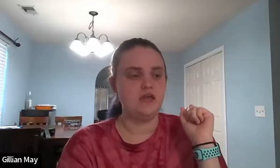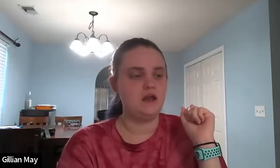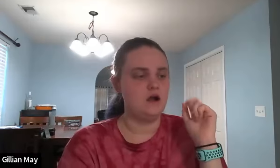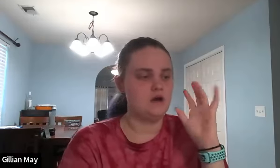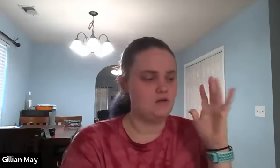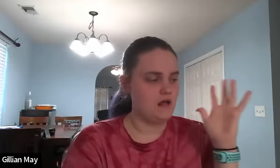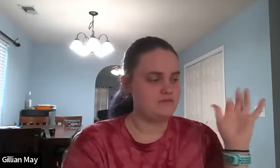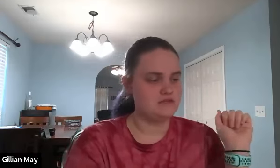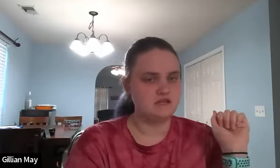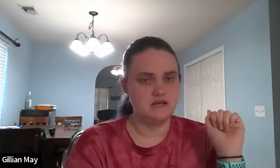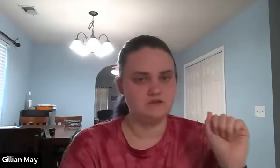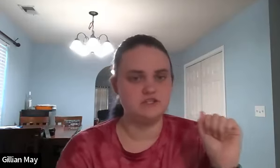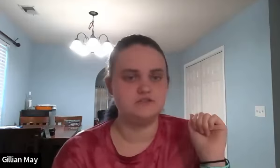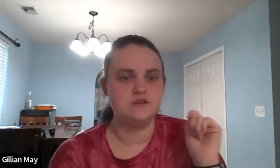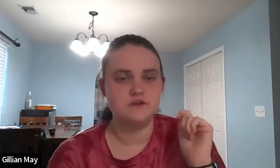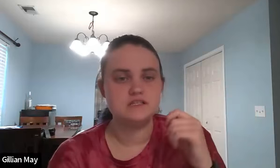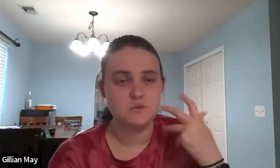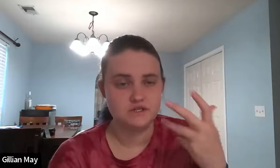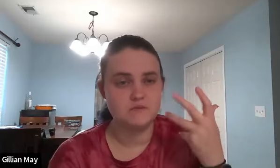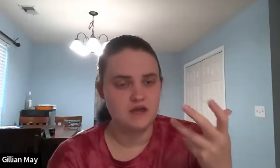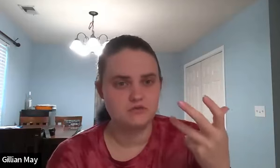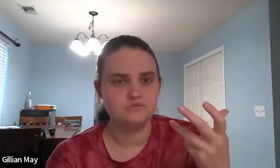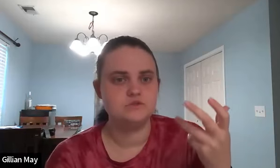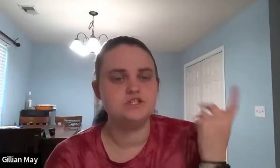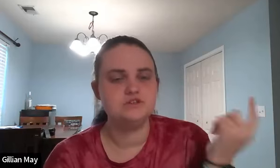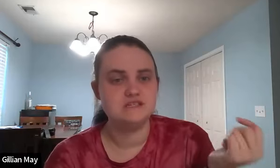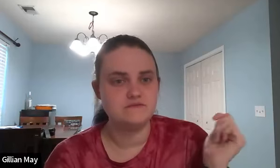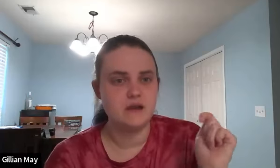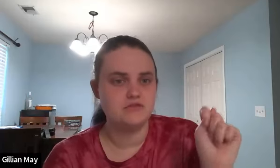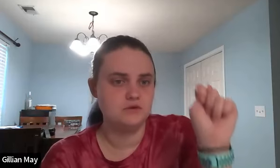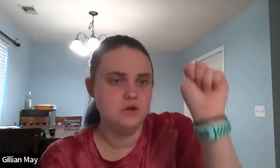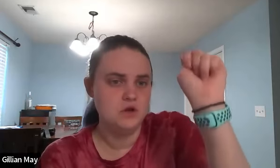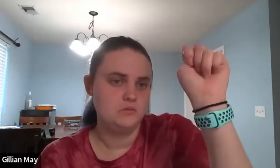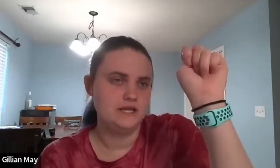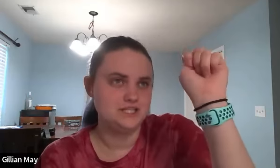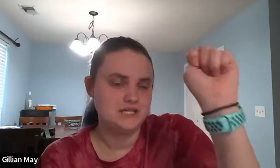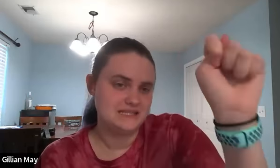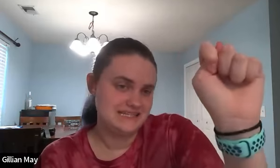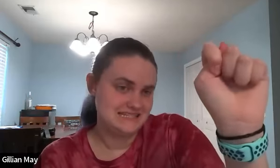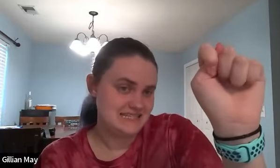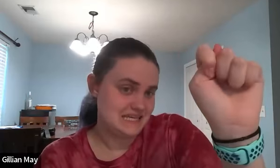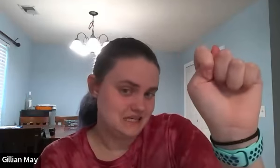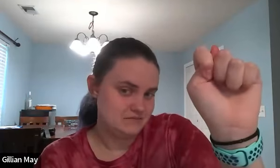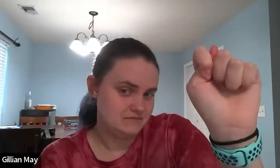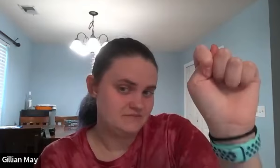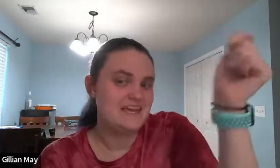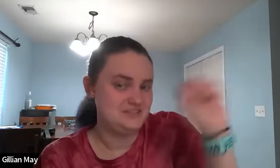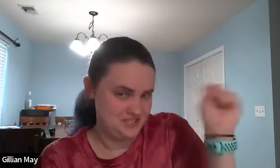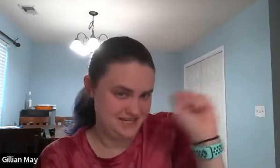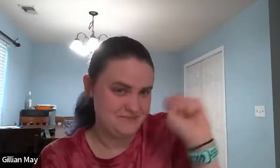and I'll add that sign now too. So like if you're going to say, where's the bathroom? So what you do is the sign for bathroom, which it's a T, and you shake it back